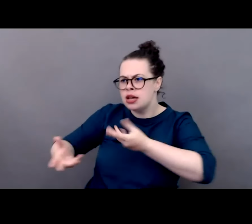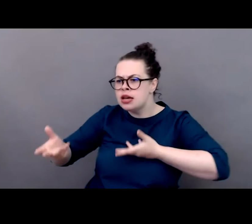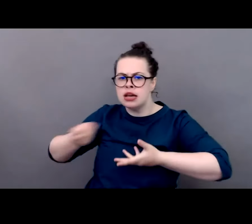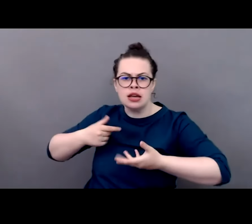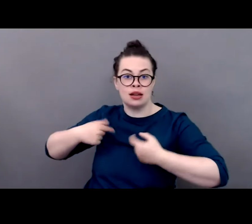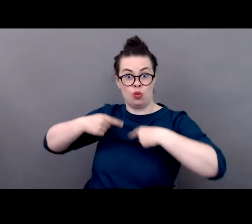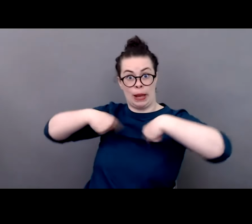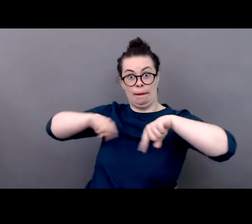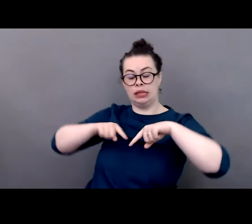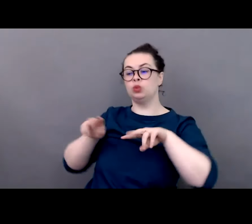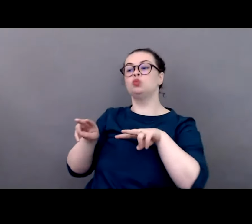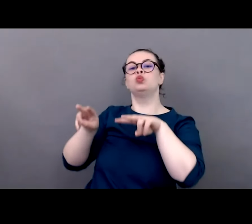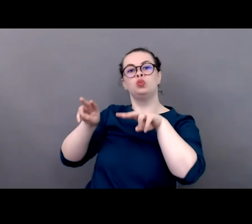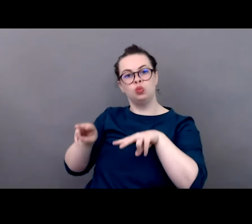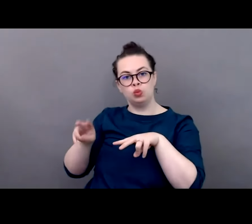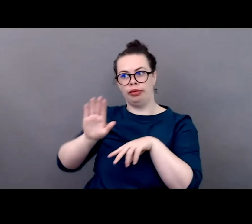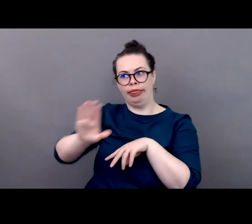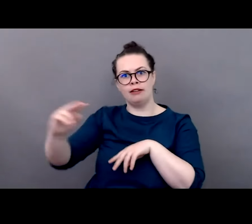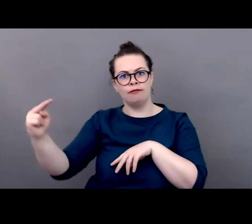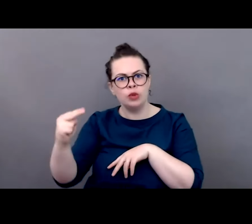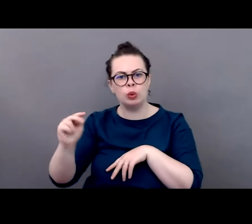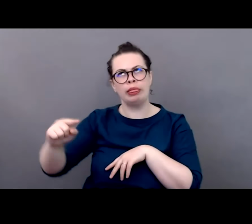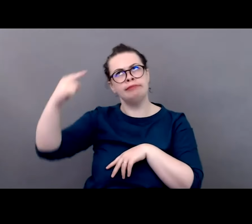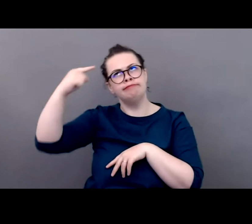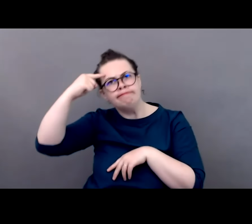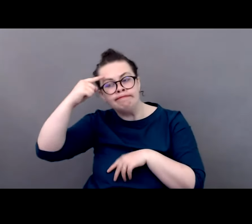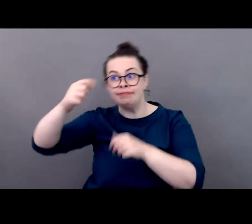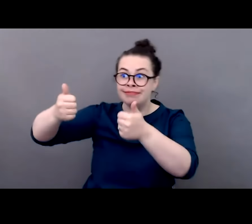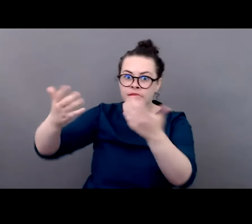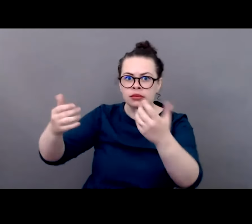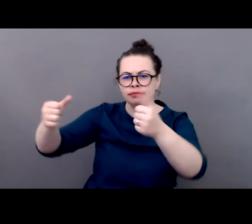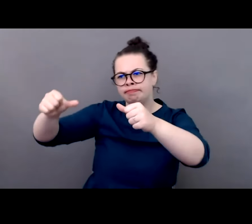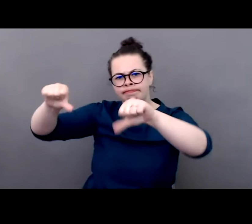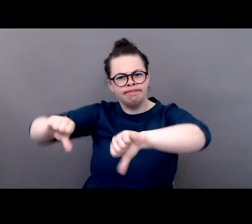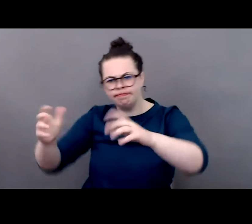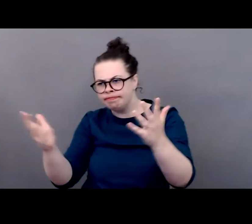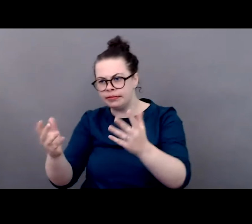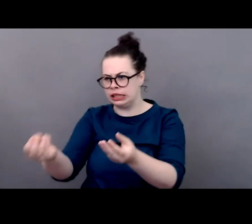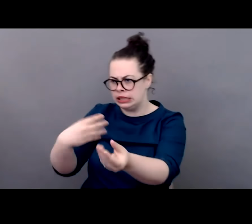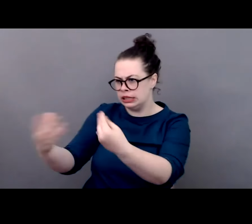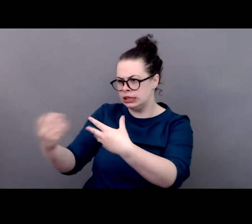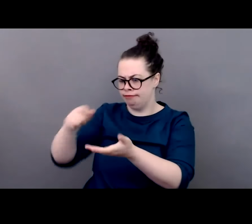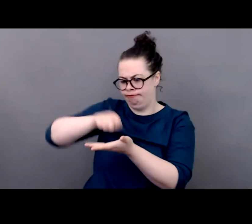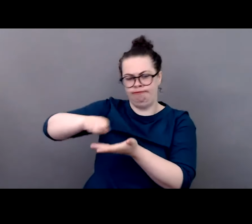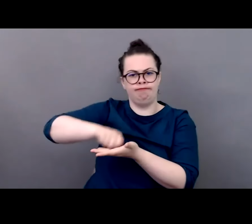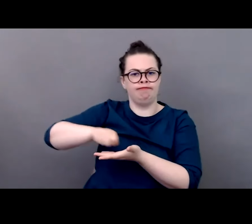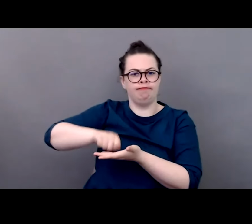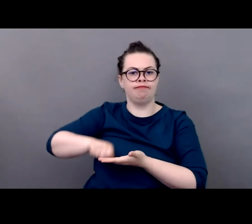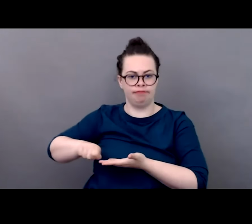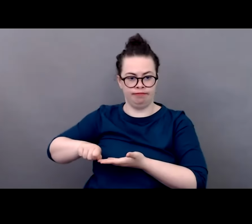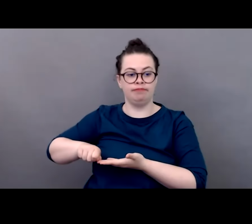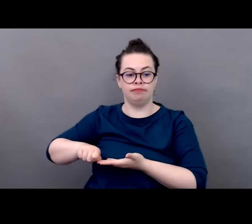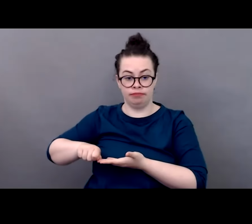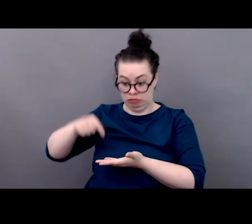experience, their perspectives, and on the basis of that, on the basis of regional consultations, we